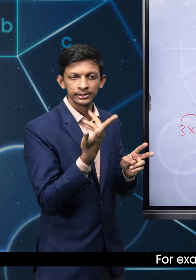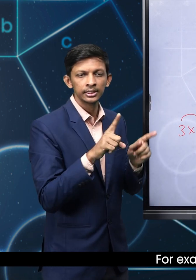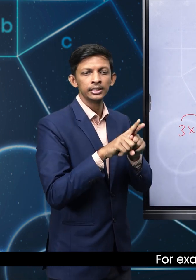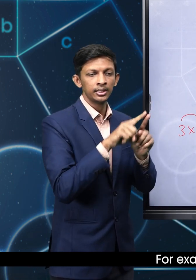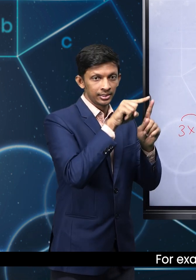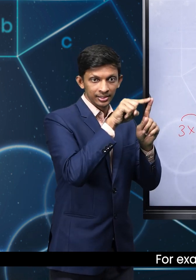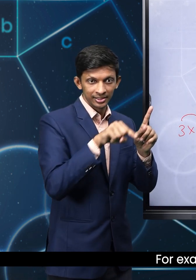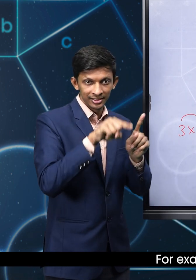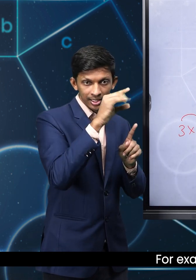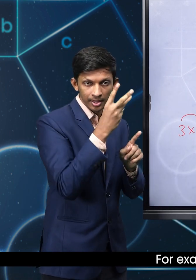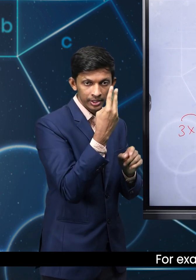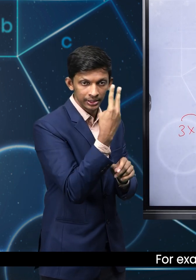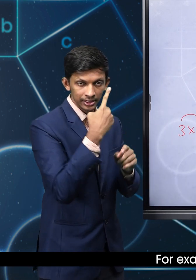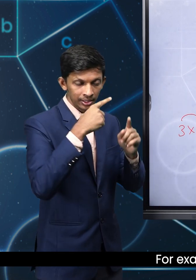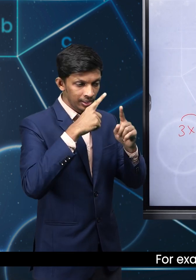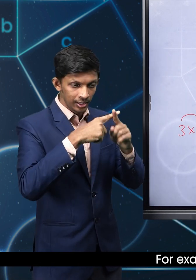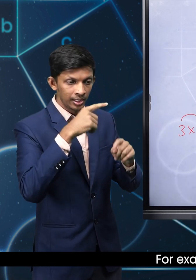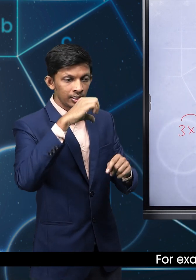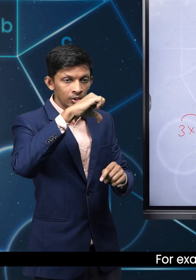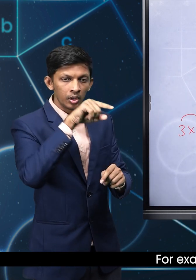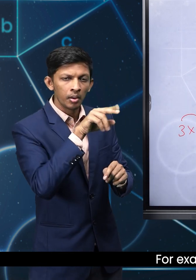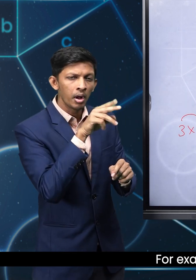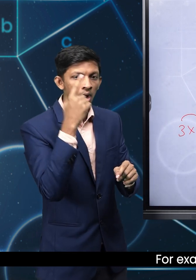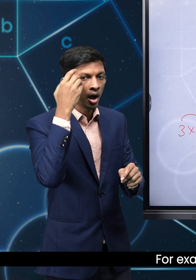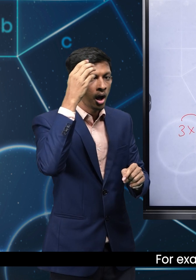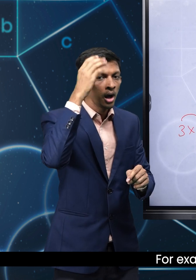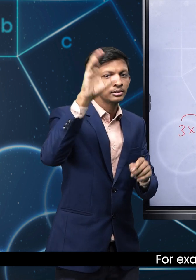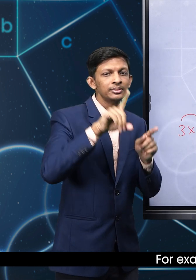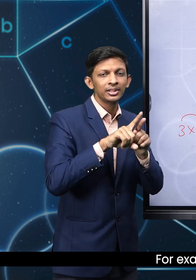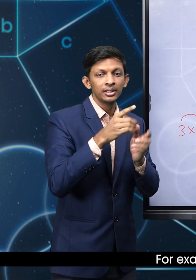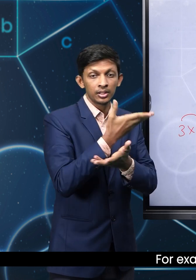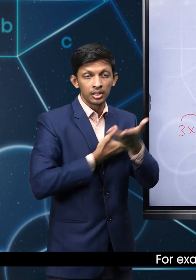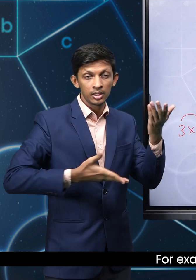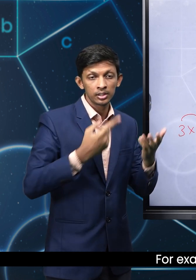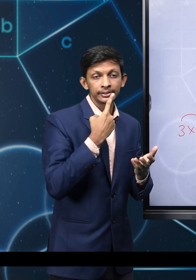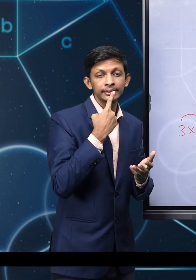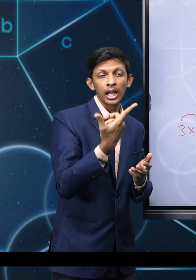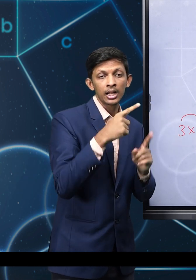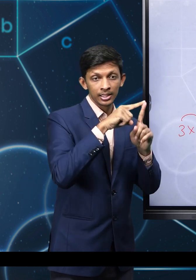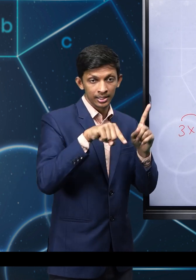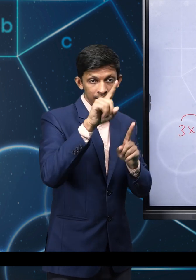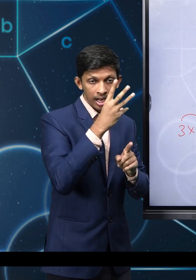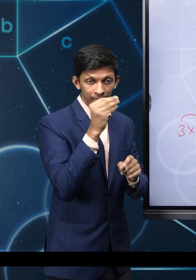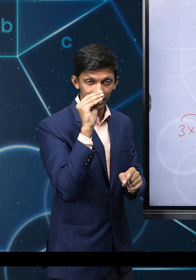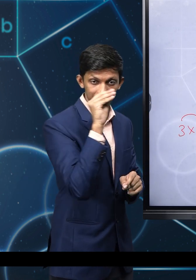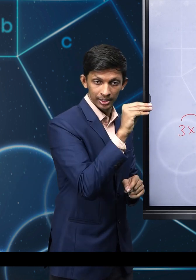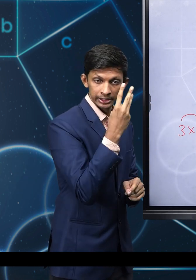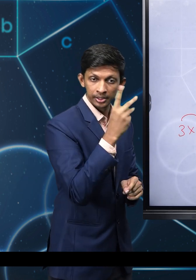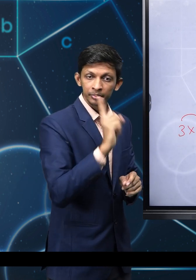Four into 4 is equal to 4 square is equal to 16, and so on. Thus, the square of 3 is 9. So, we